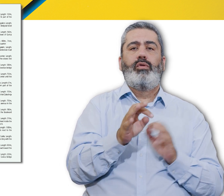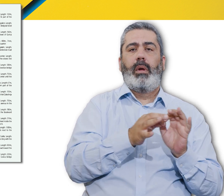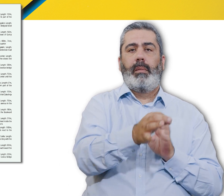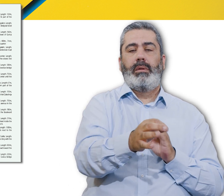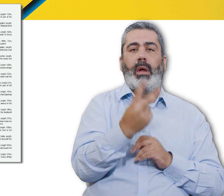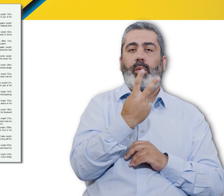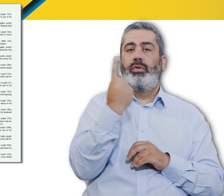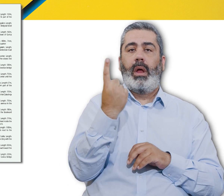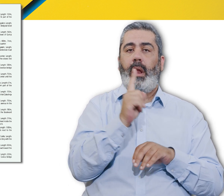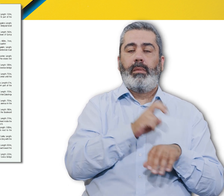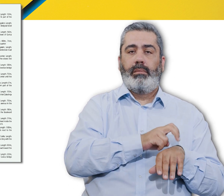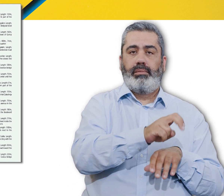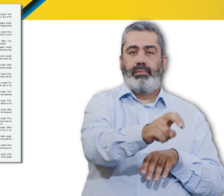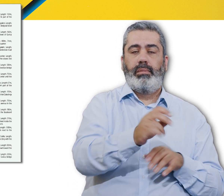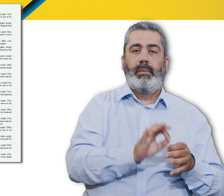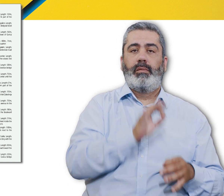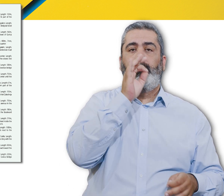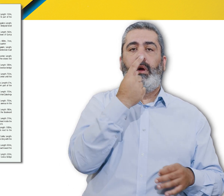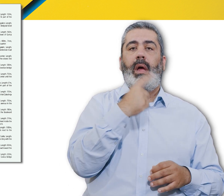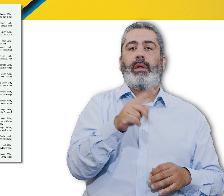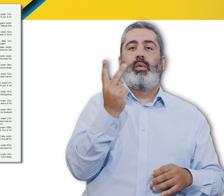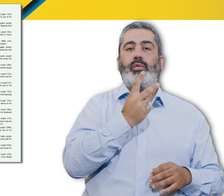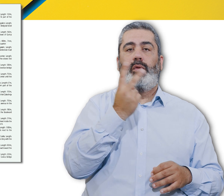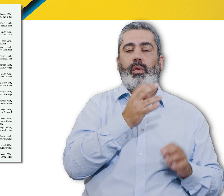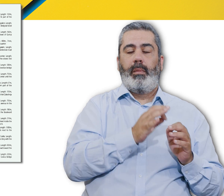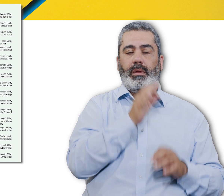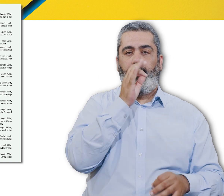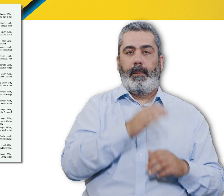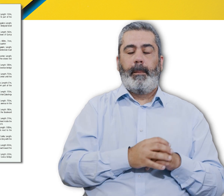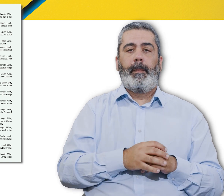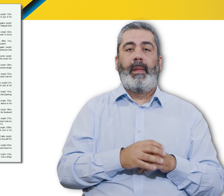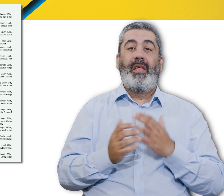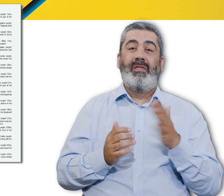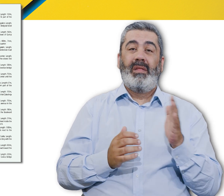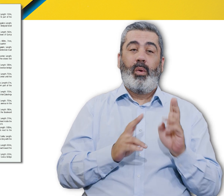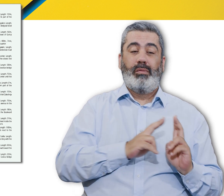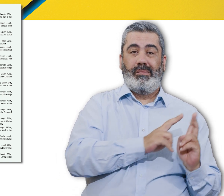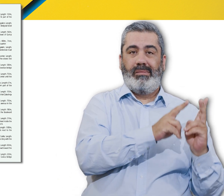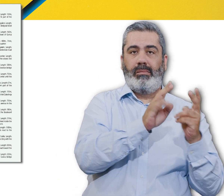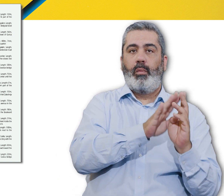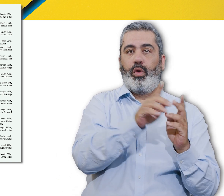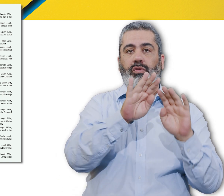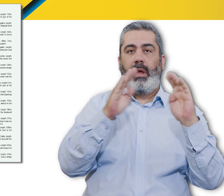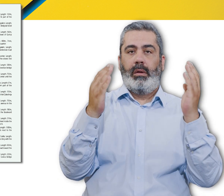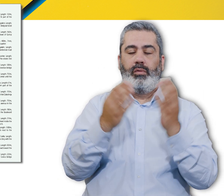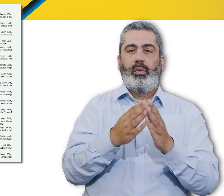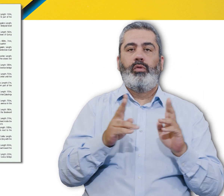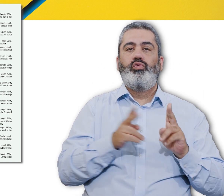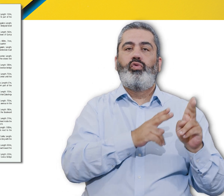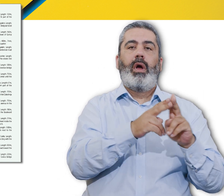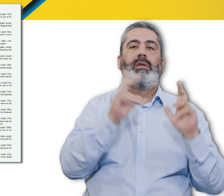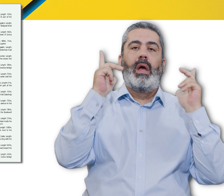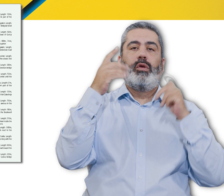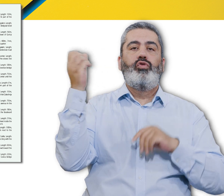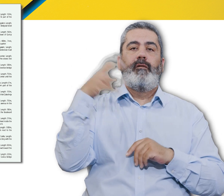area, Castle, length, 100 m, 1 min, elevation, 6 m. The street connecting with the Church